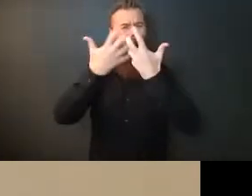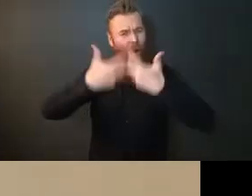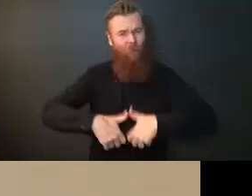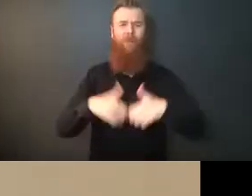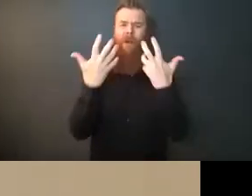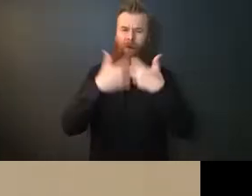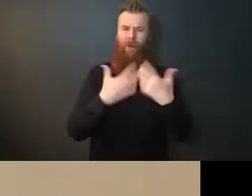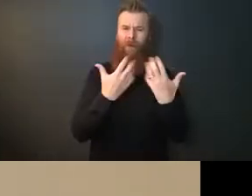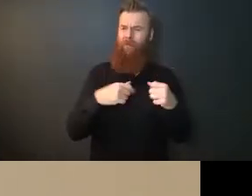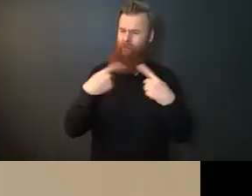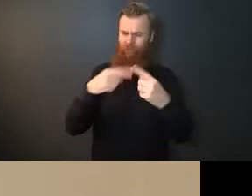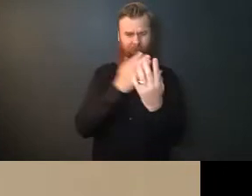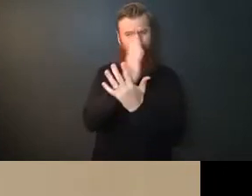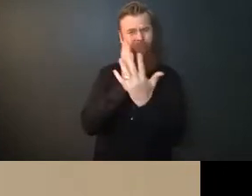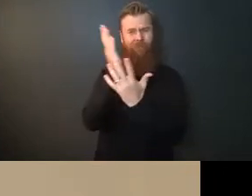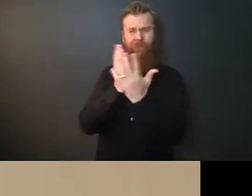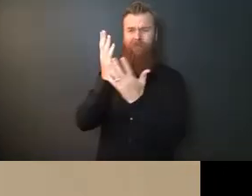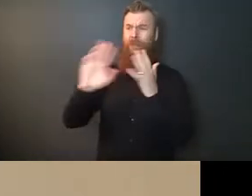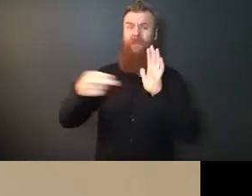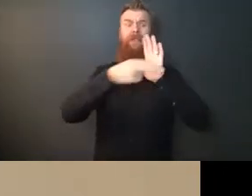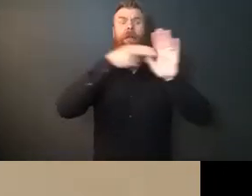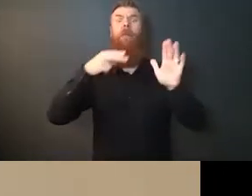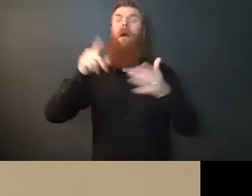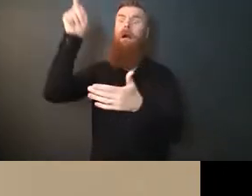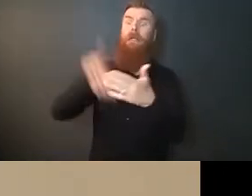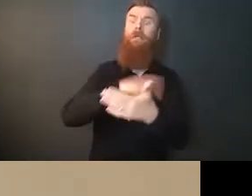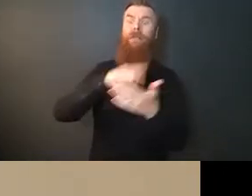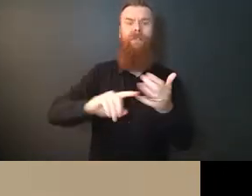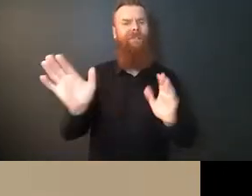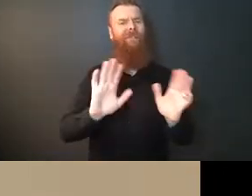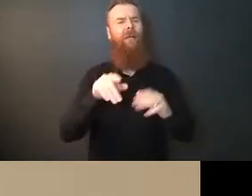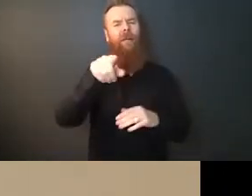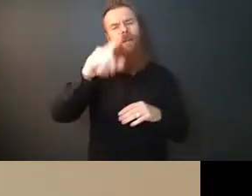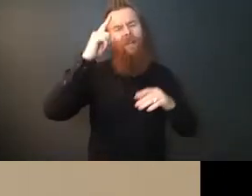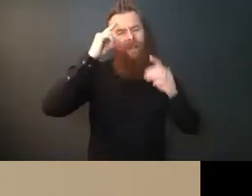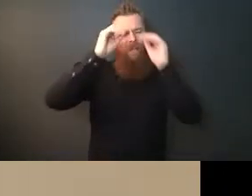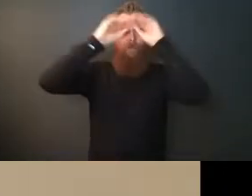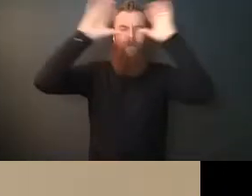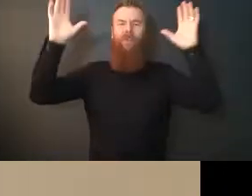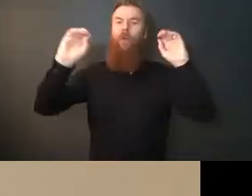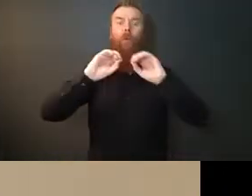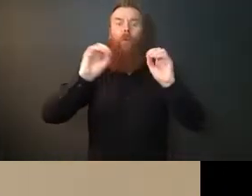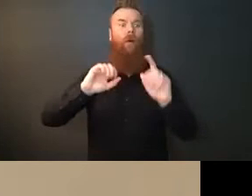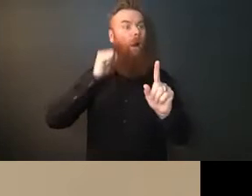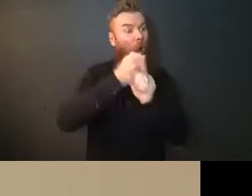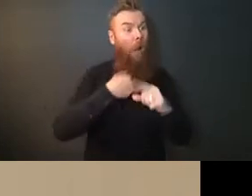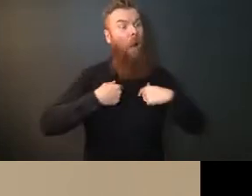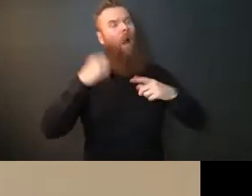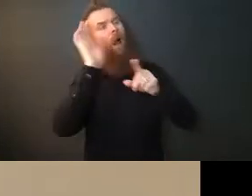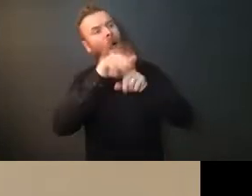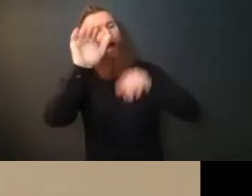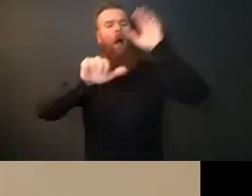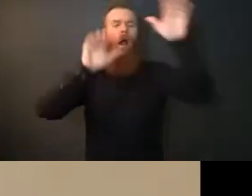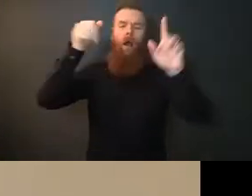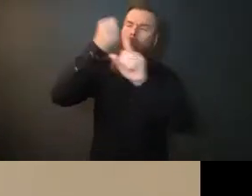labeling or discrimination to occur. Imagine not needing to have to advocate constantly with the government or to lobby for laws to change to